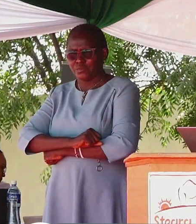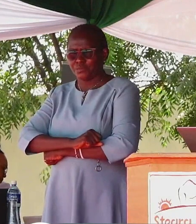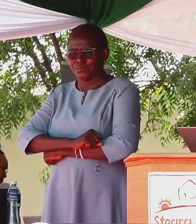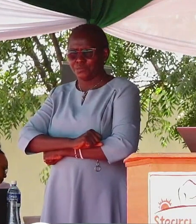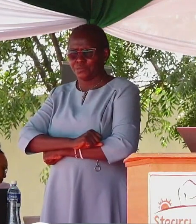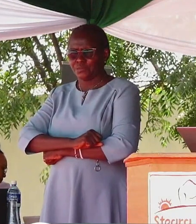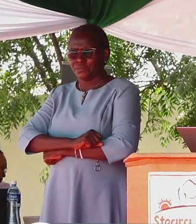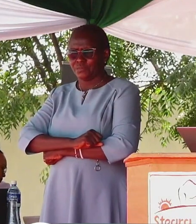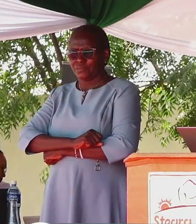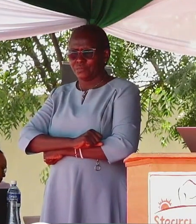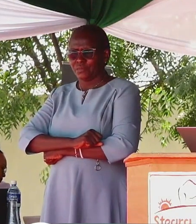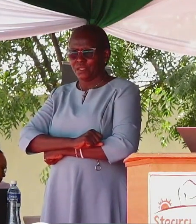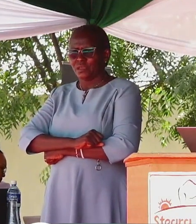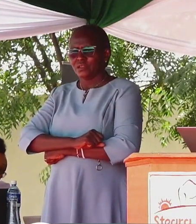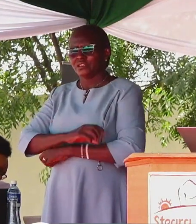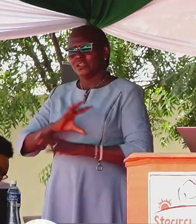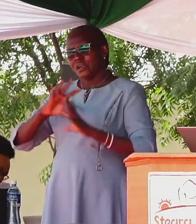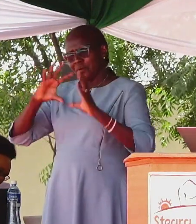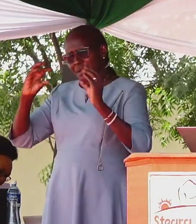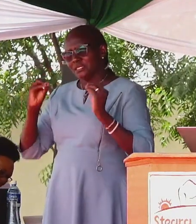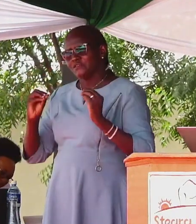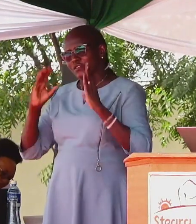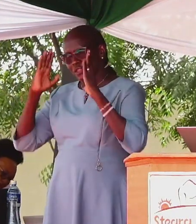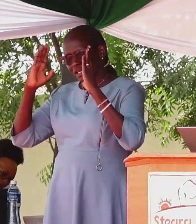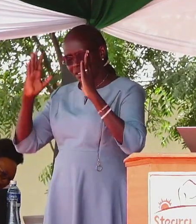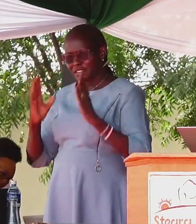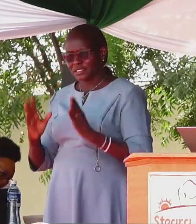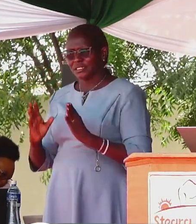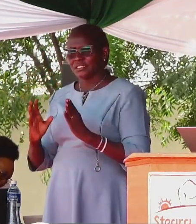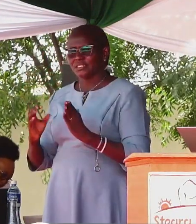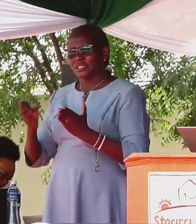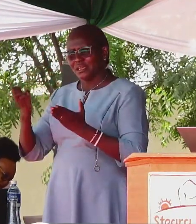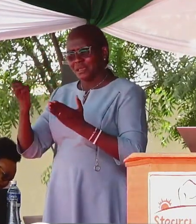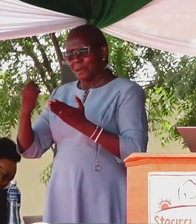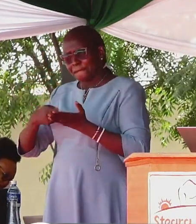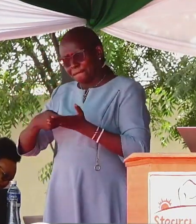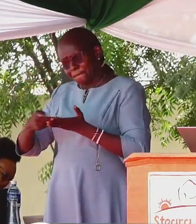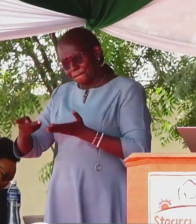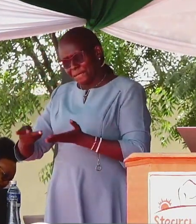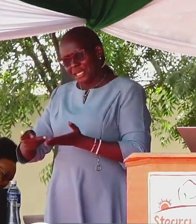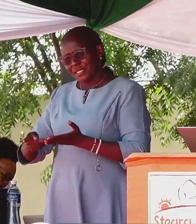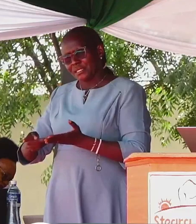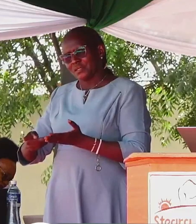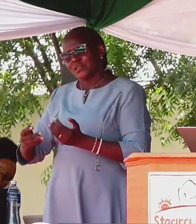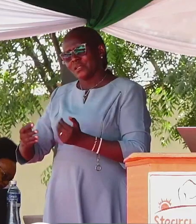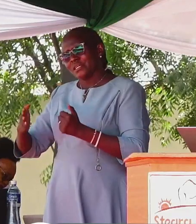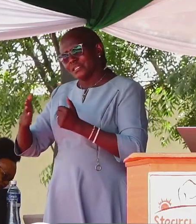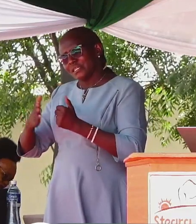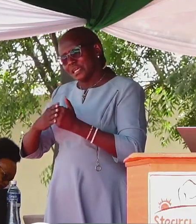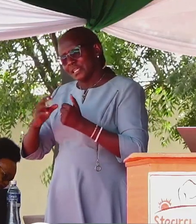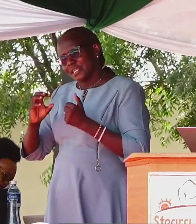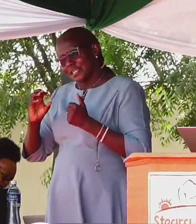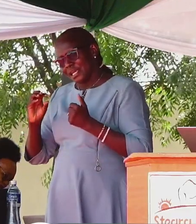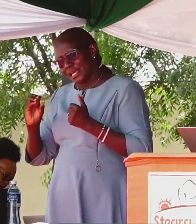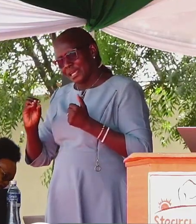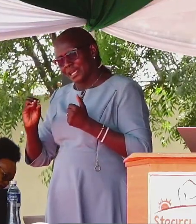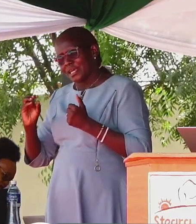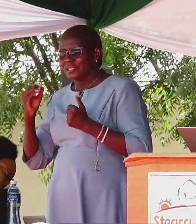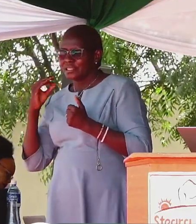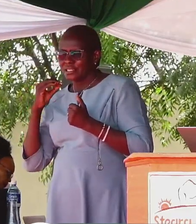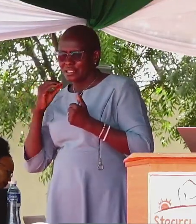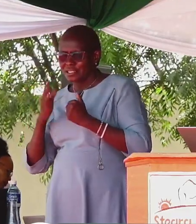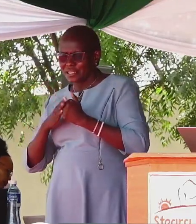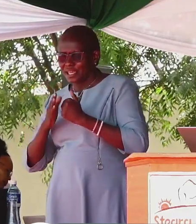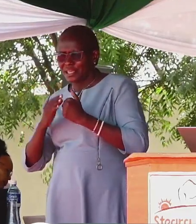So our budget for the teachers' salaries is about 900 million per